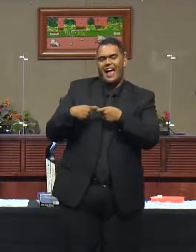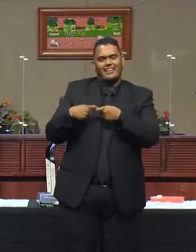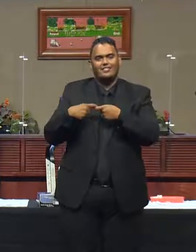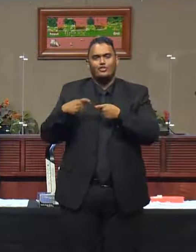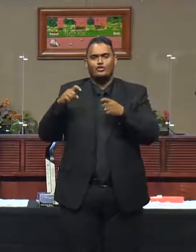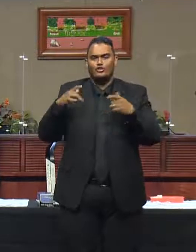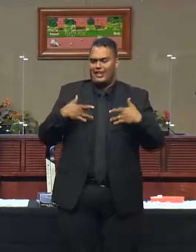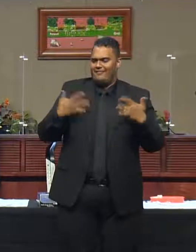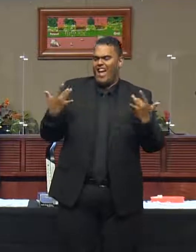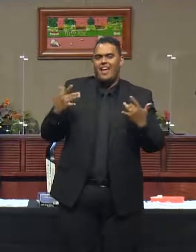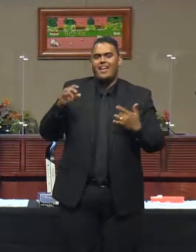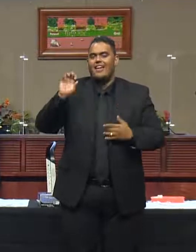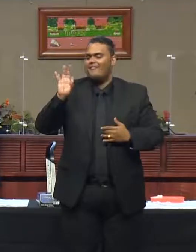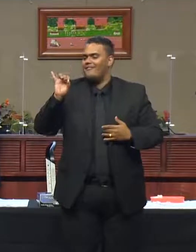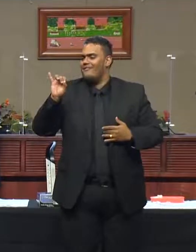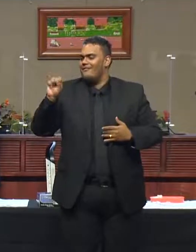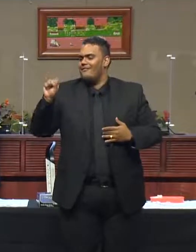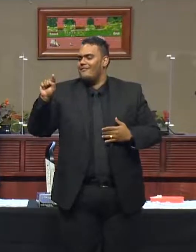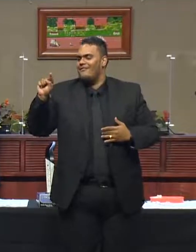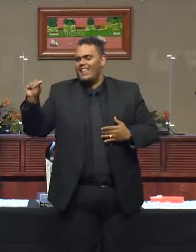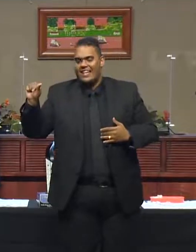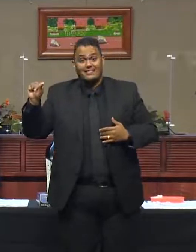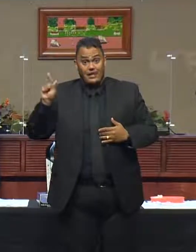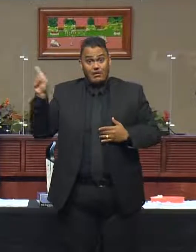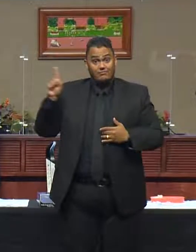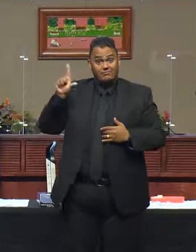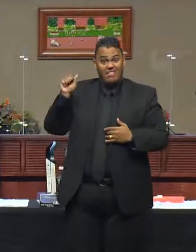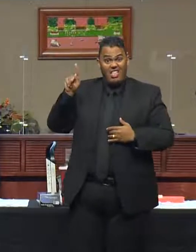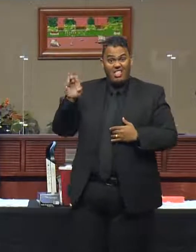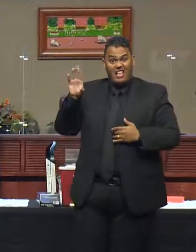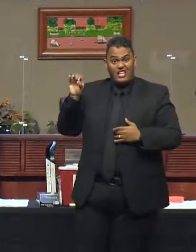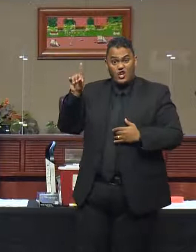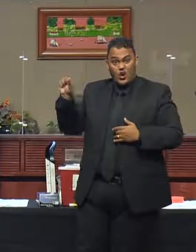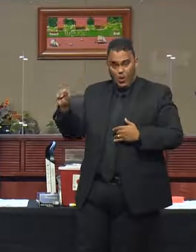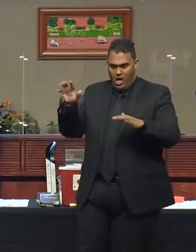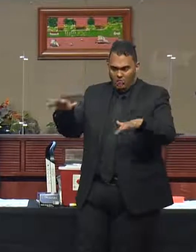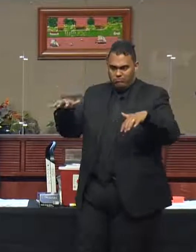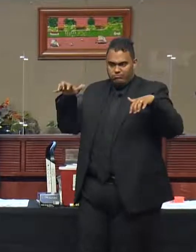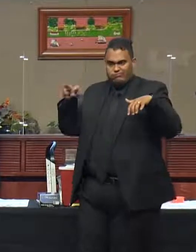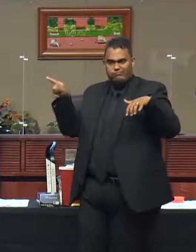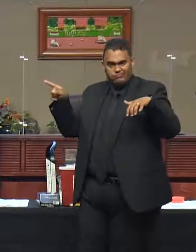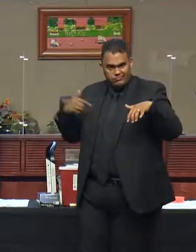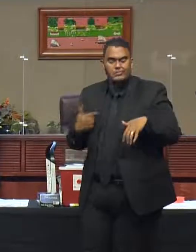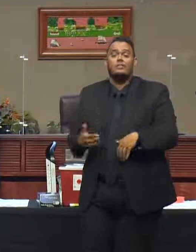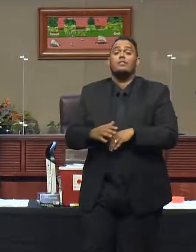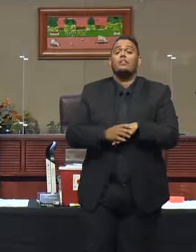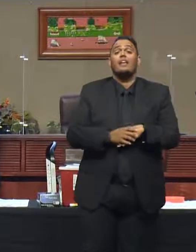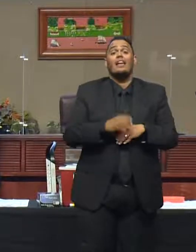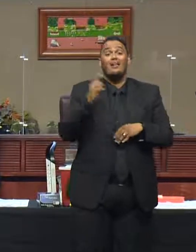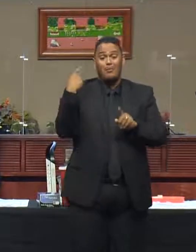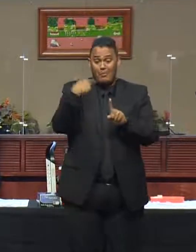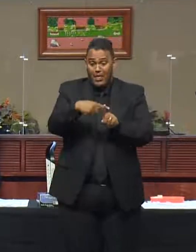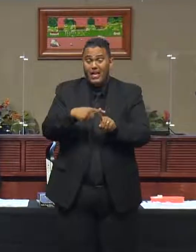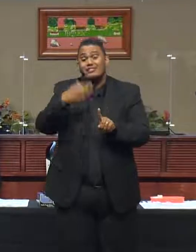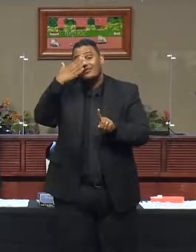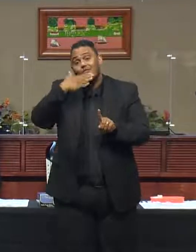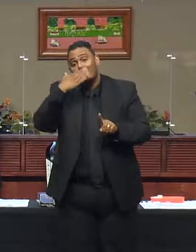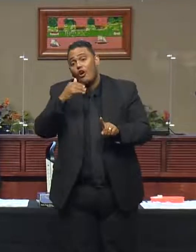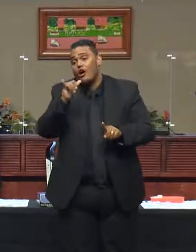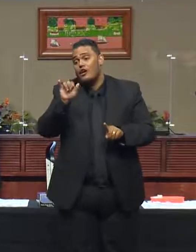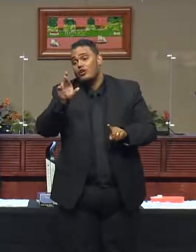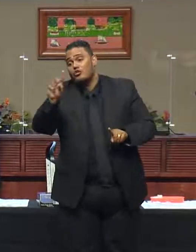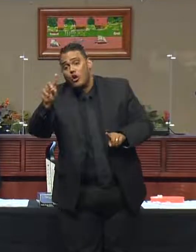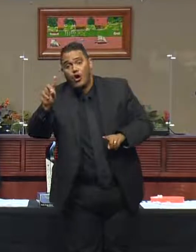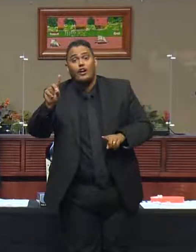at our Lake Eola, or Disney Amphitheater, right catty corner from here. The Front Yard Festival at Dr.